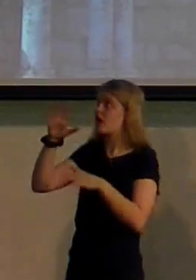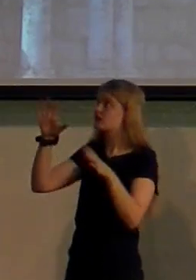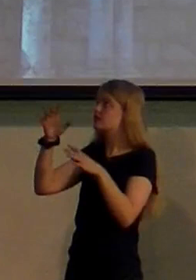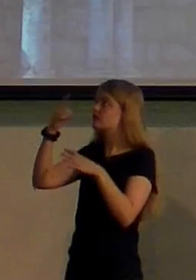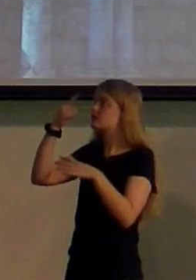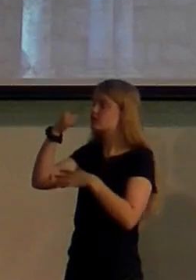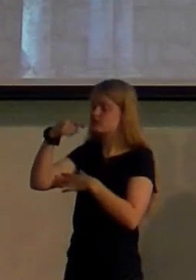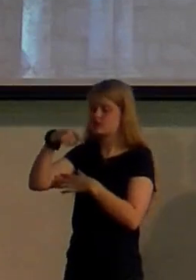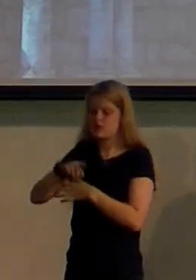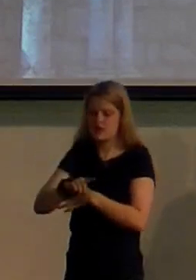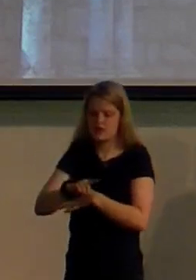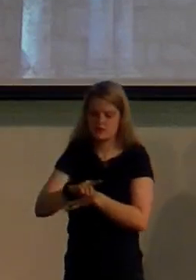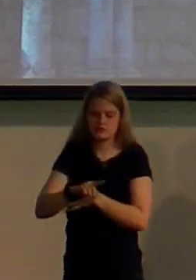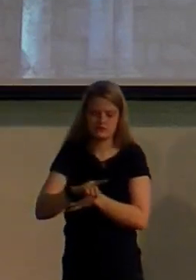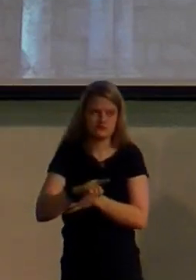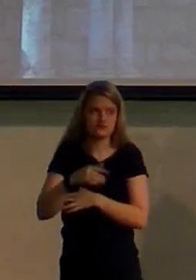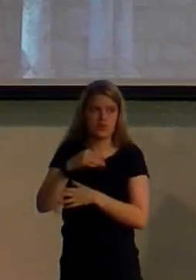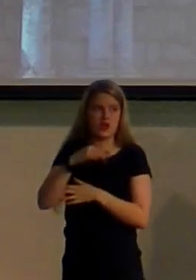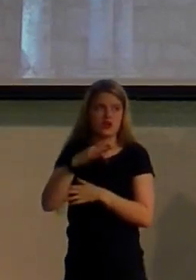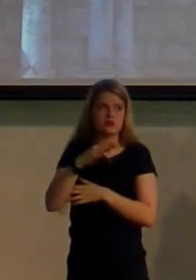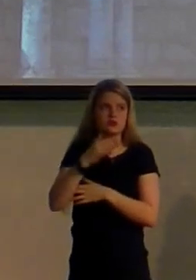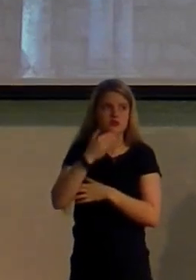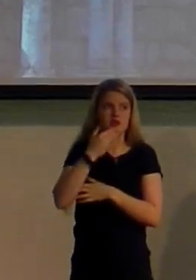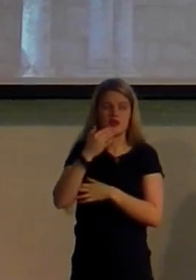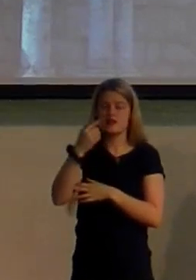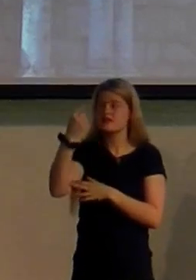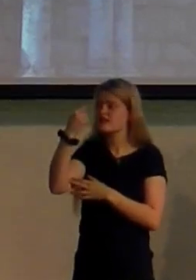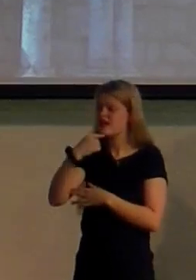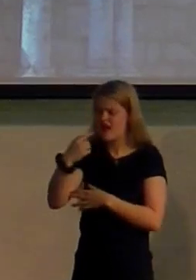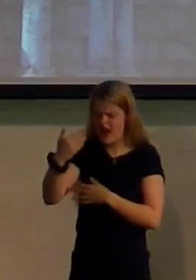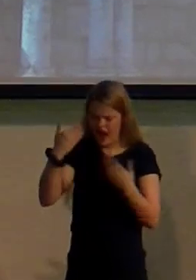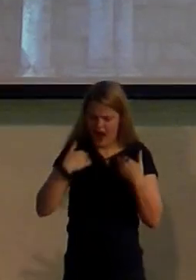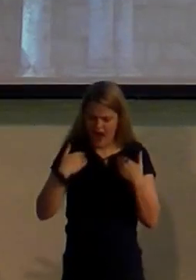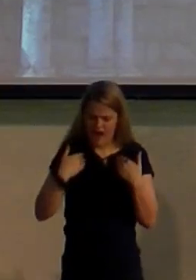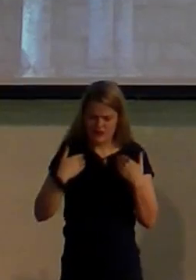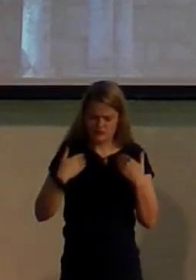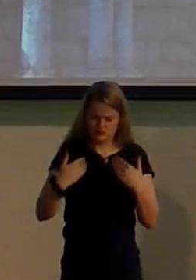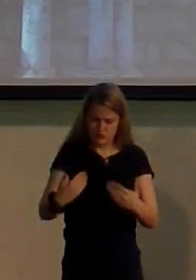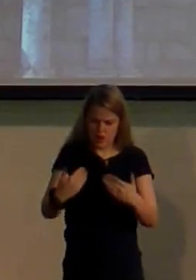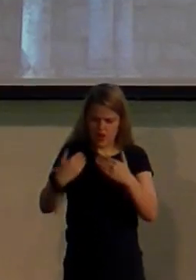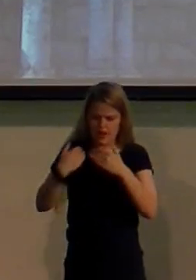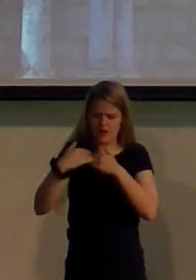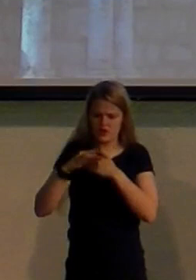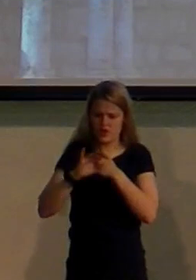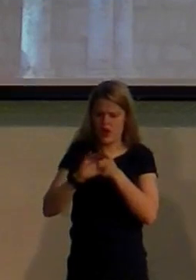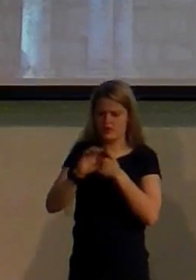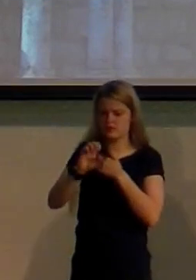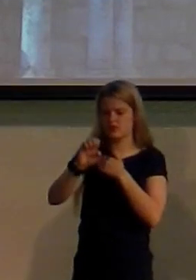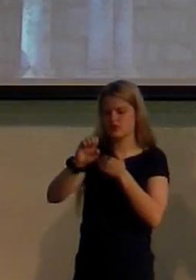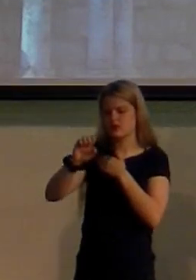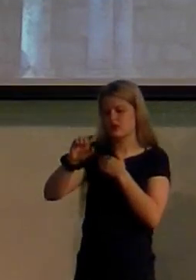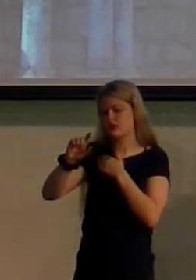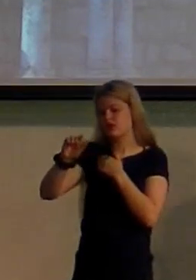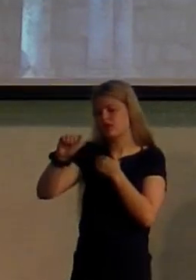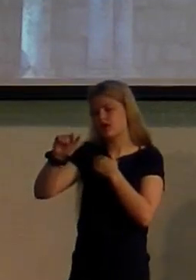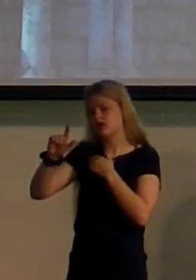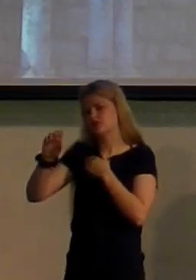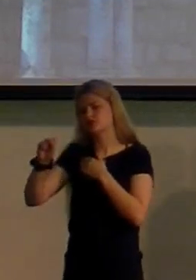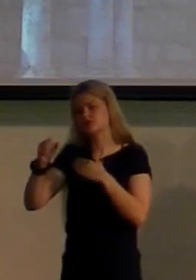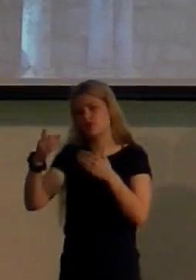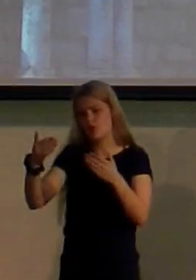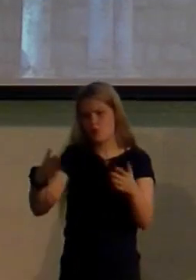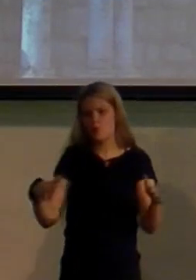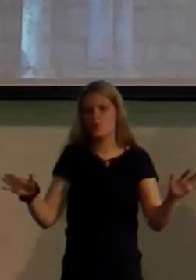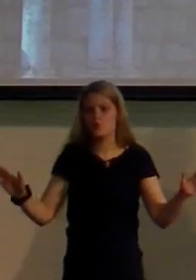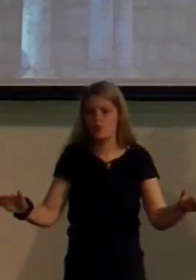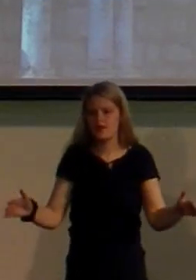us a while ago. God said, I bore you on eagle's wings. I brought you out of that. But why did he bring them out? He brought them out to